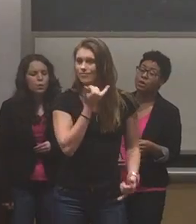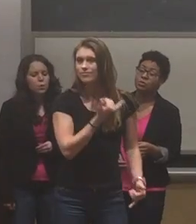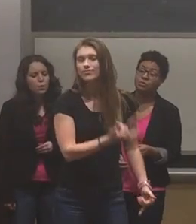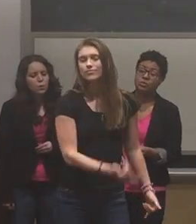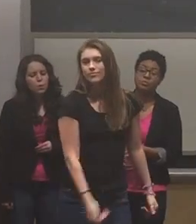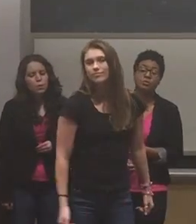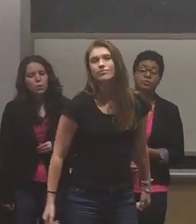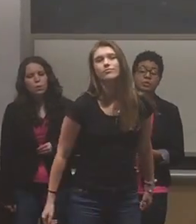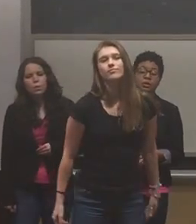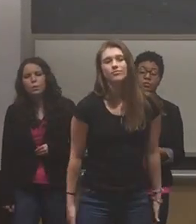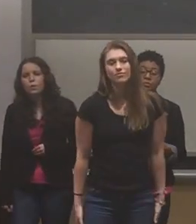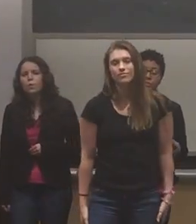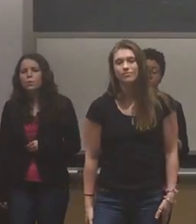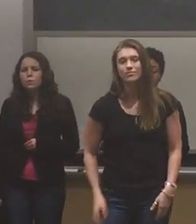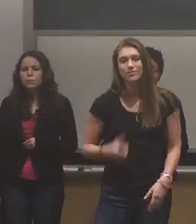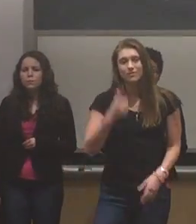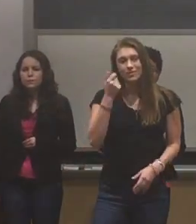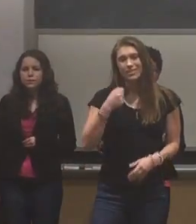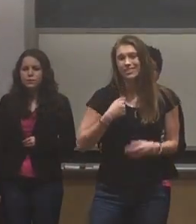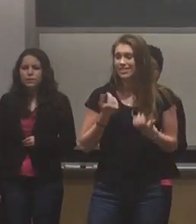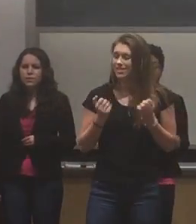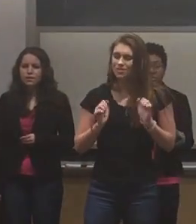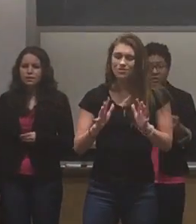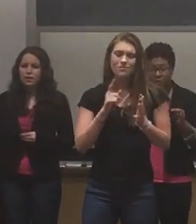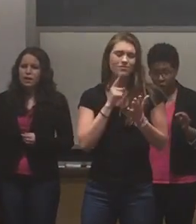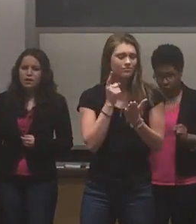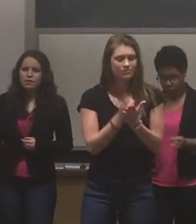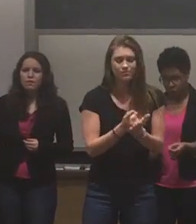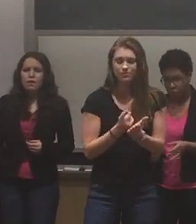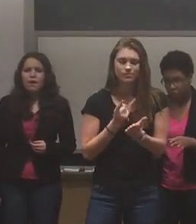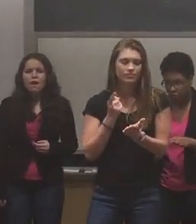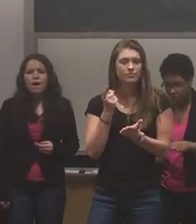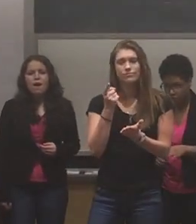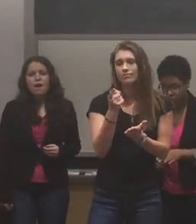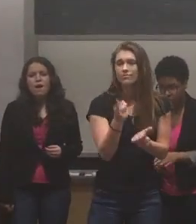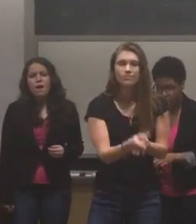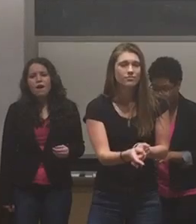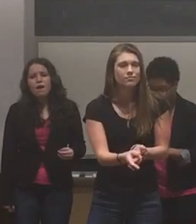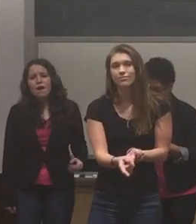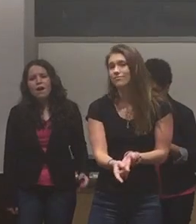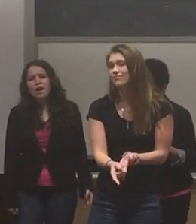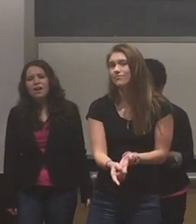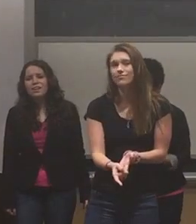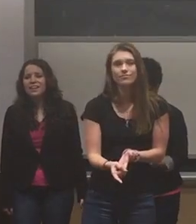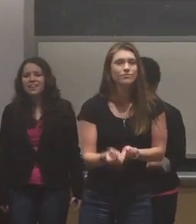Cause I don't want to fall in